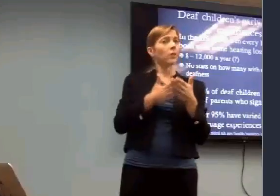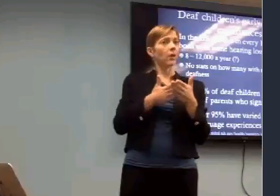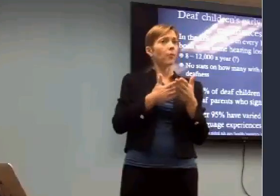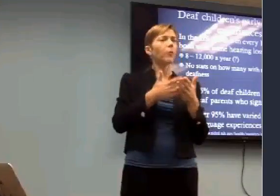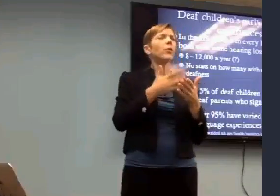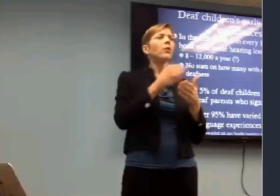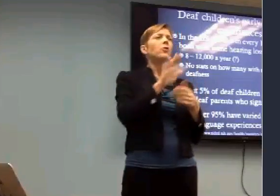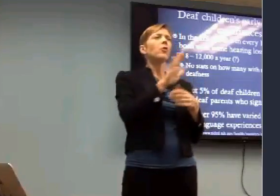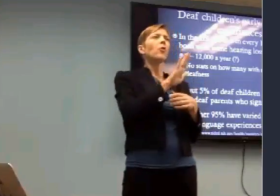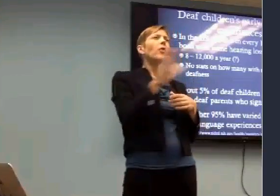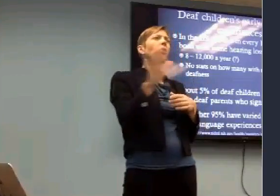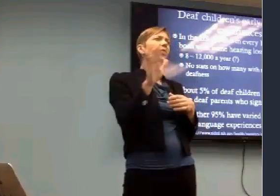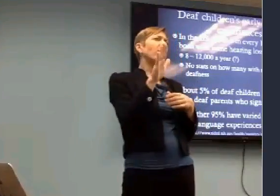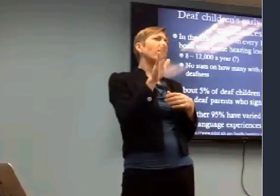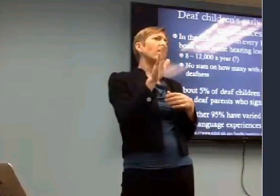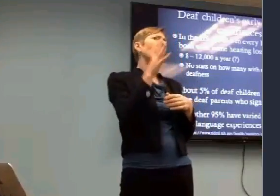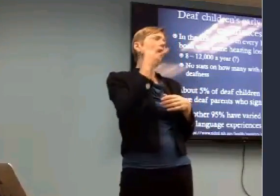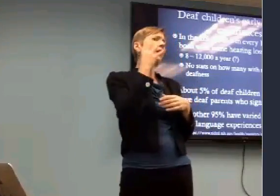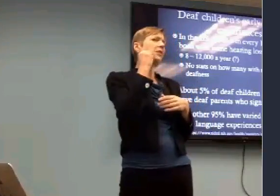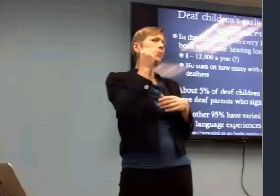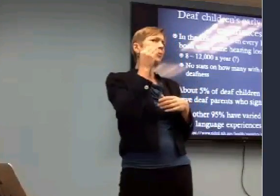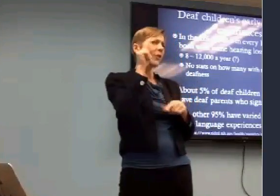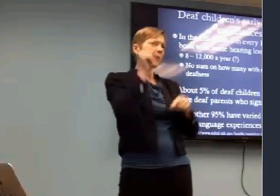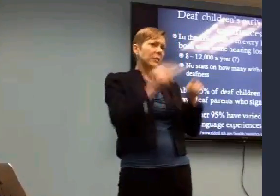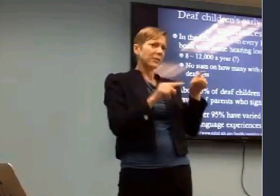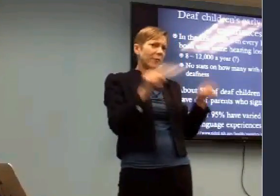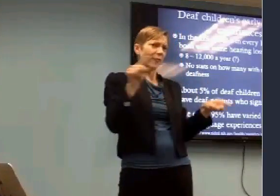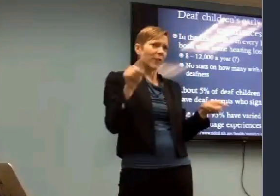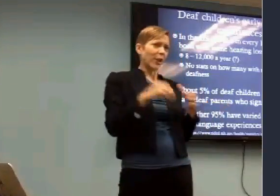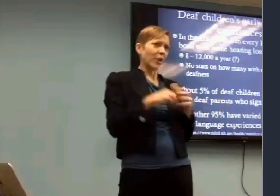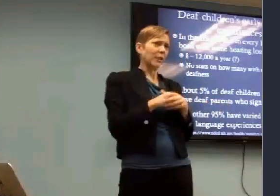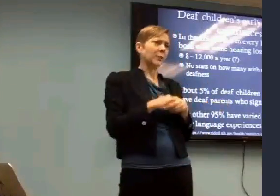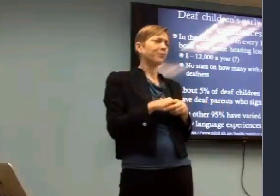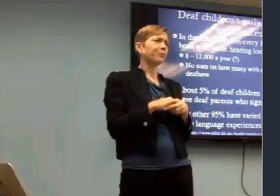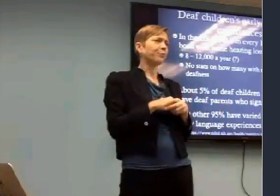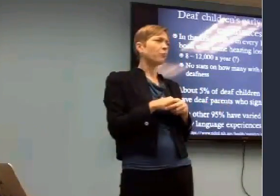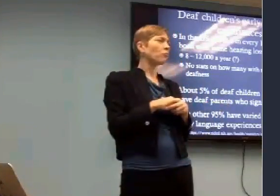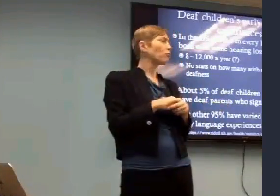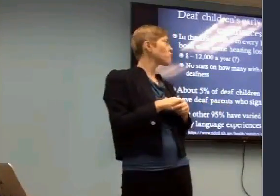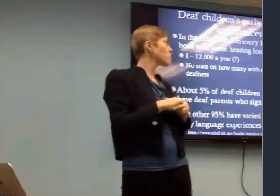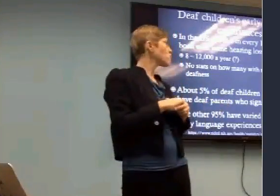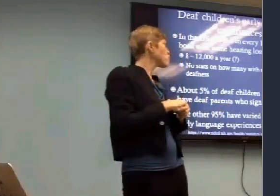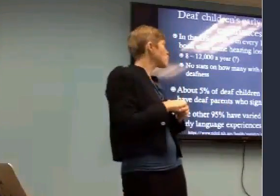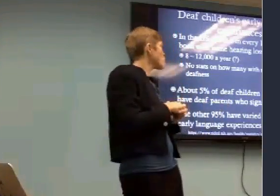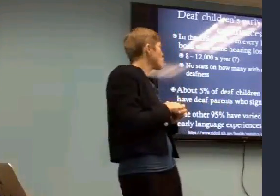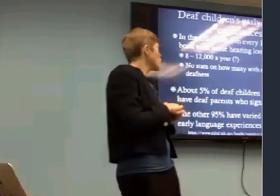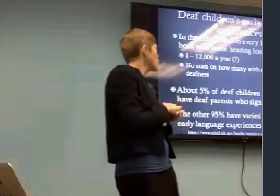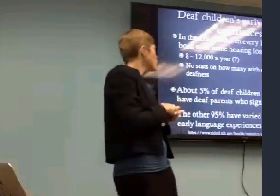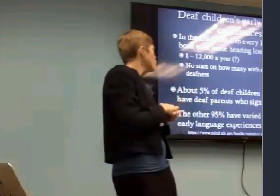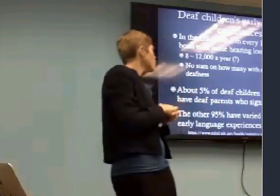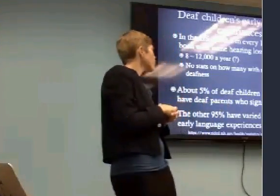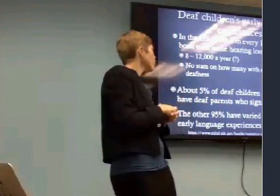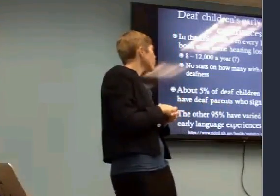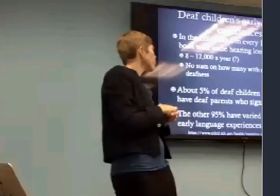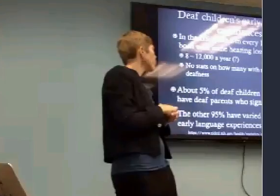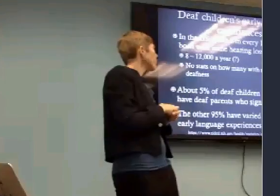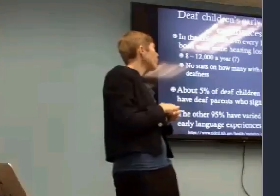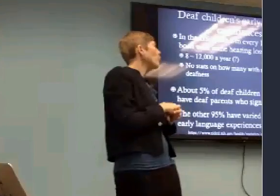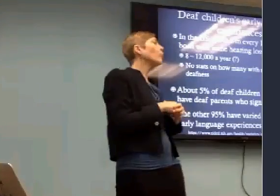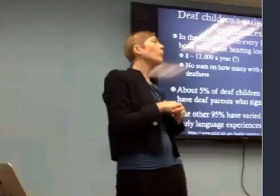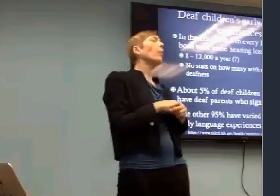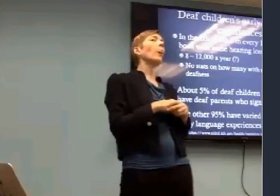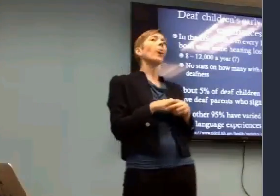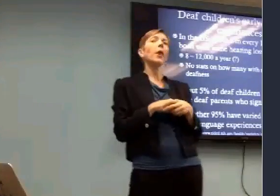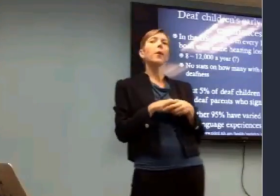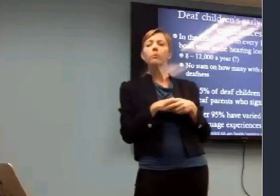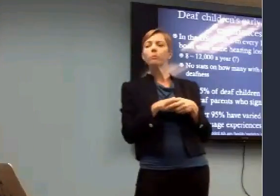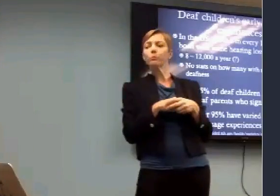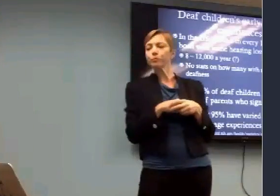95%. Others might have some access to spoken language, but these experiences vary greatly in